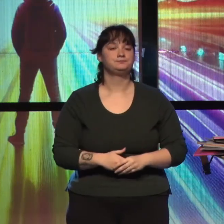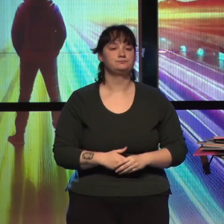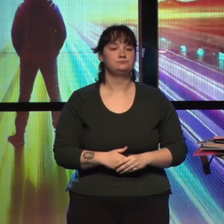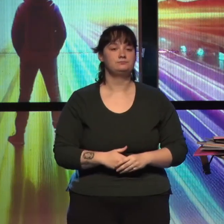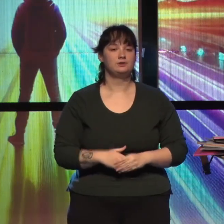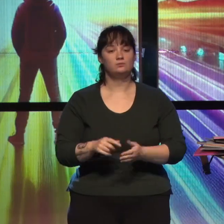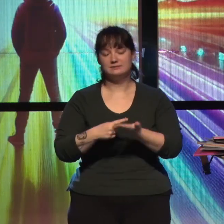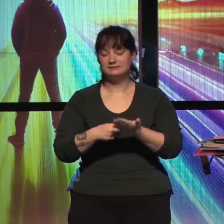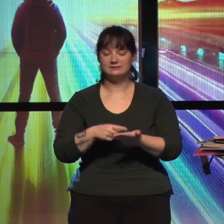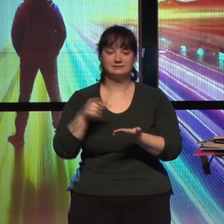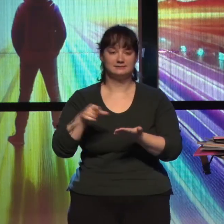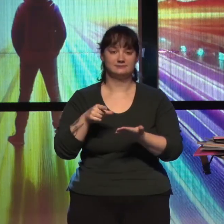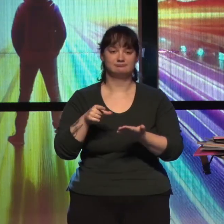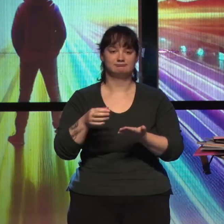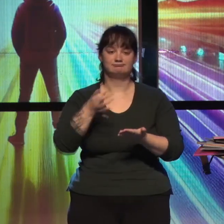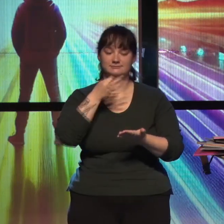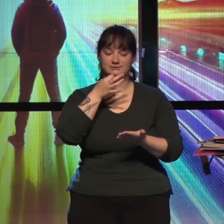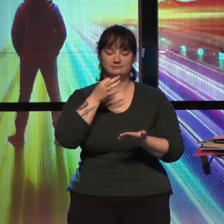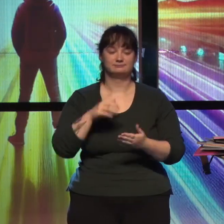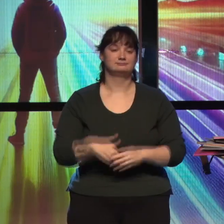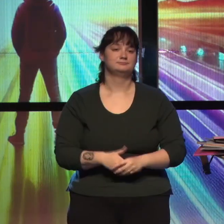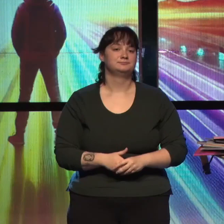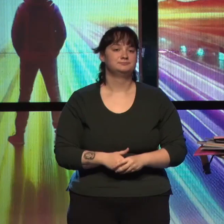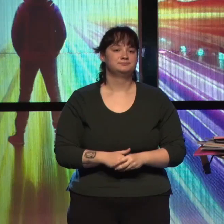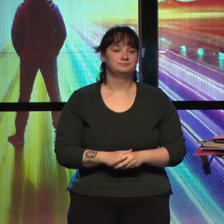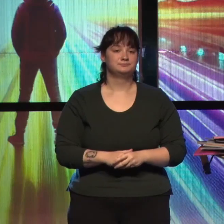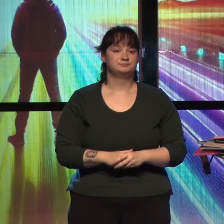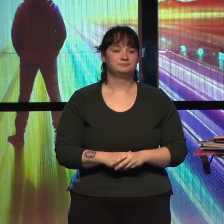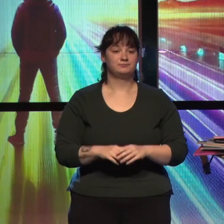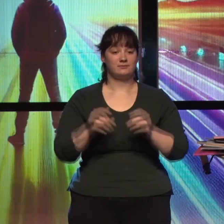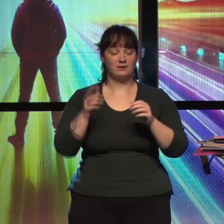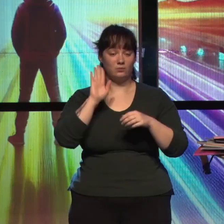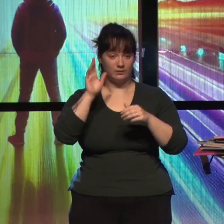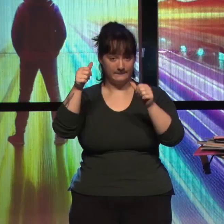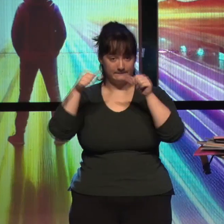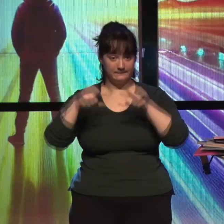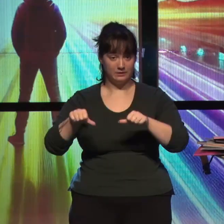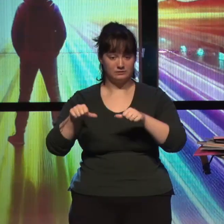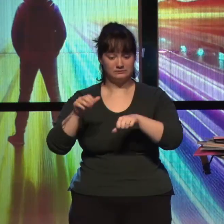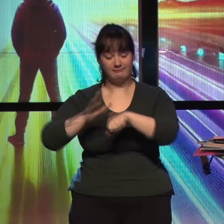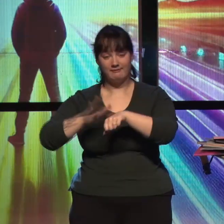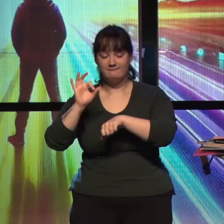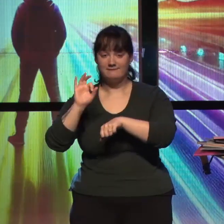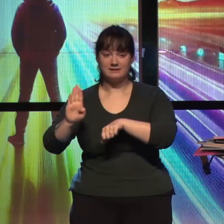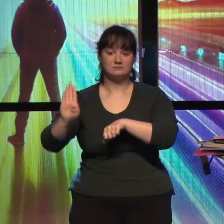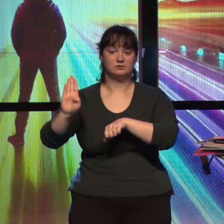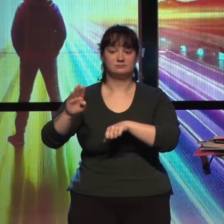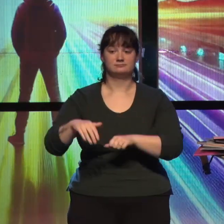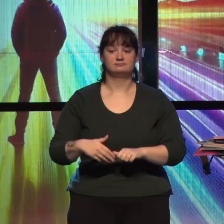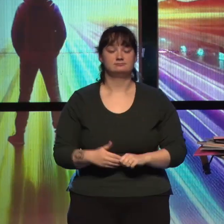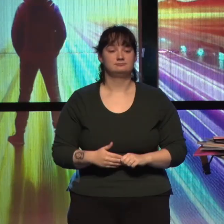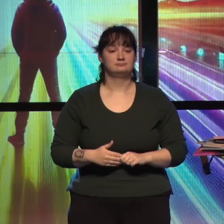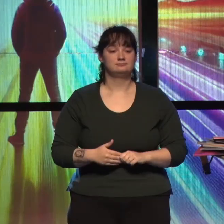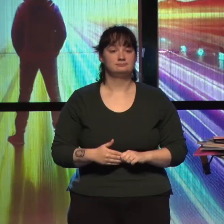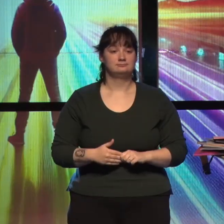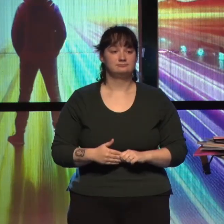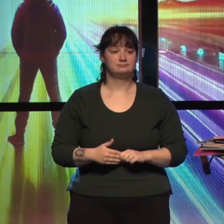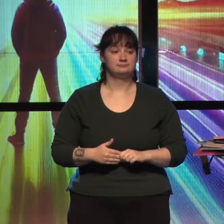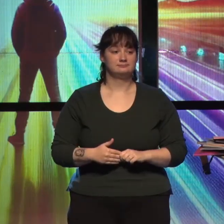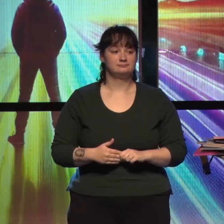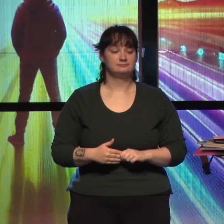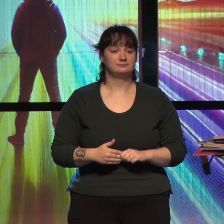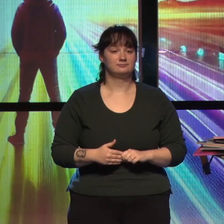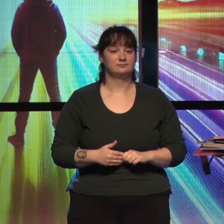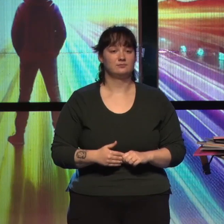Nero's connection to all of this, and I'm going to post it in our Facebook community group. If you're on Facebook, you can do it there. If you're smart enough to not be on Facebook, we'll try and get it on